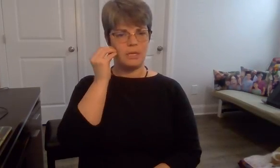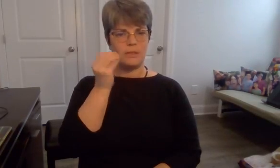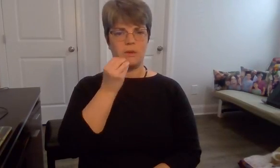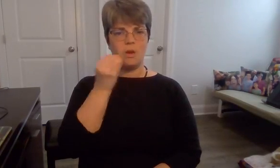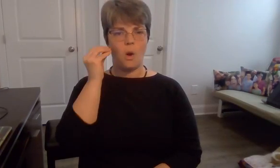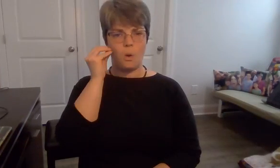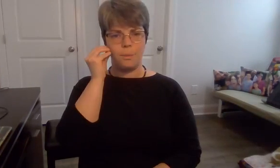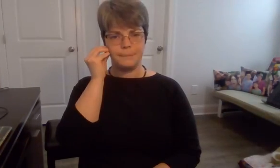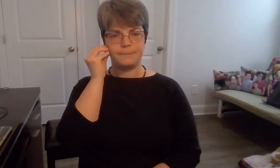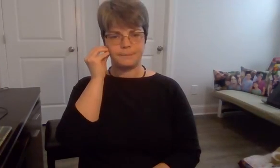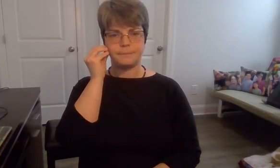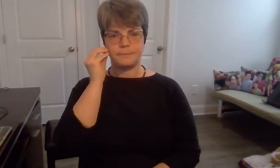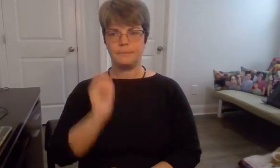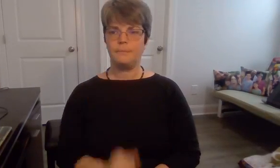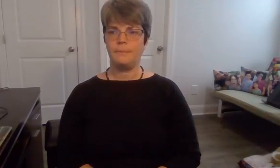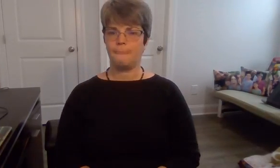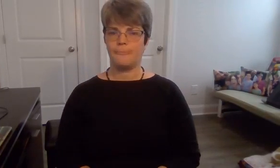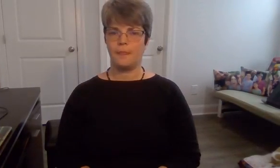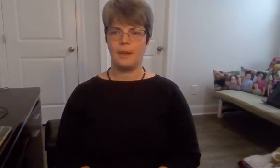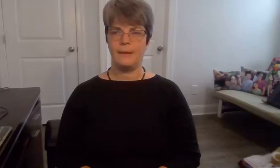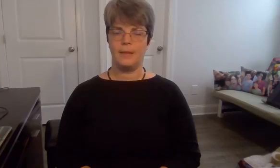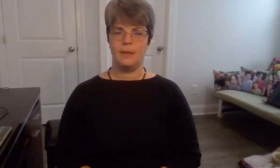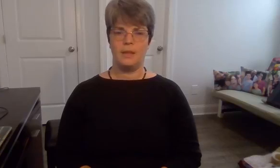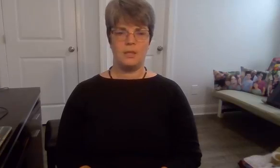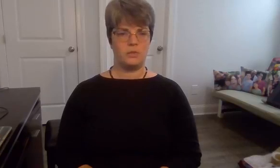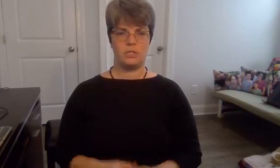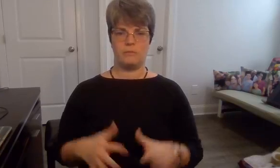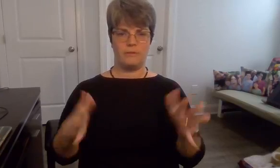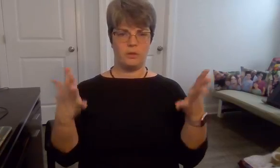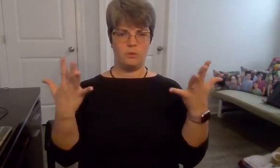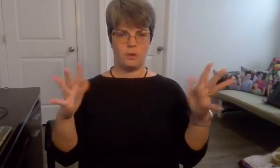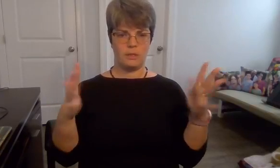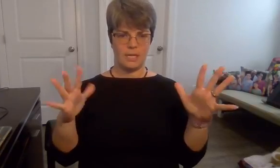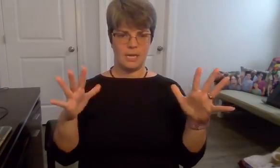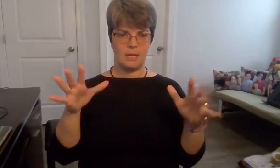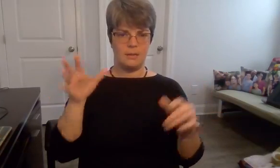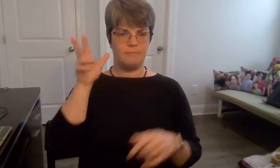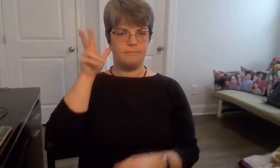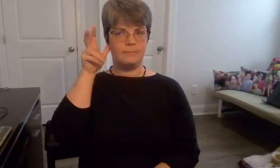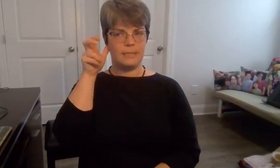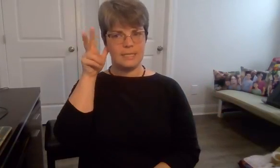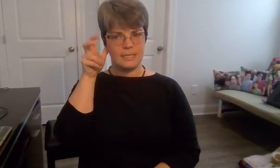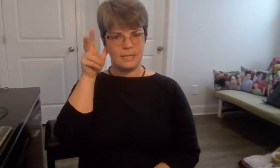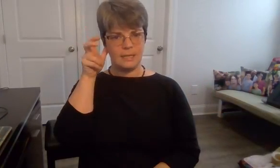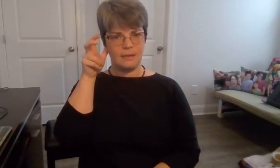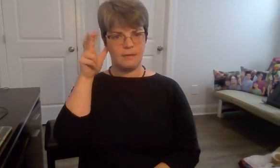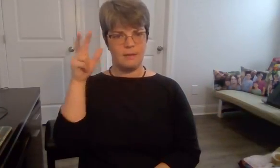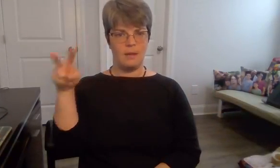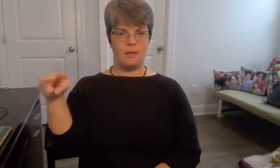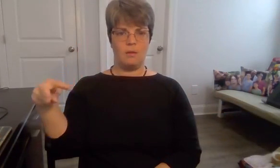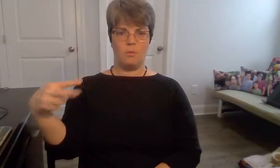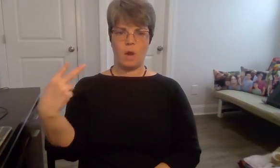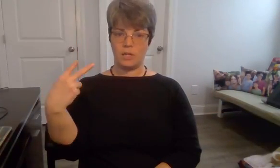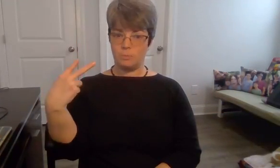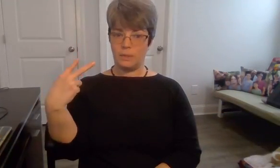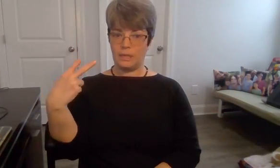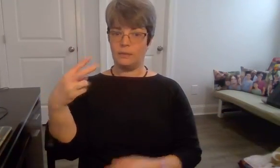together. Home. Okay? So just a review, all done, listen, watch me or